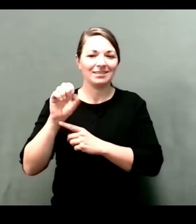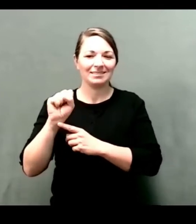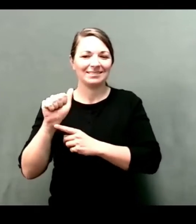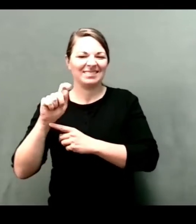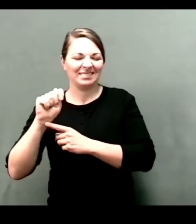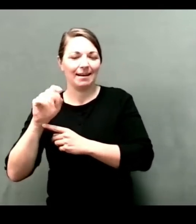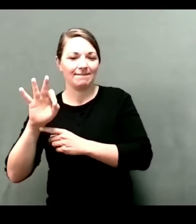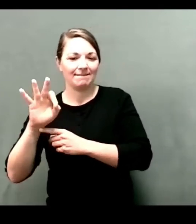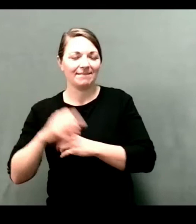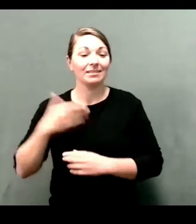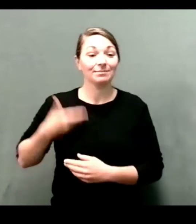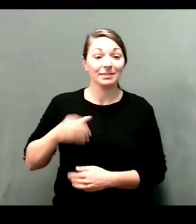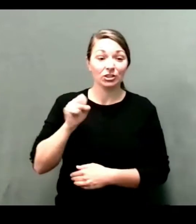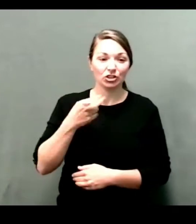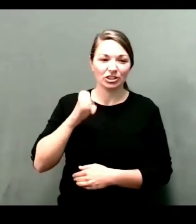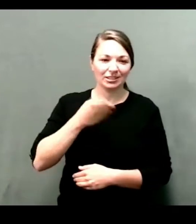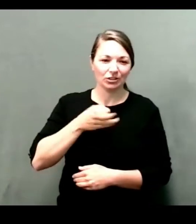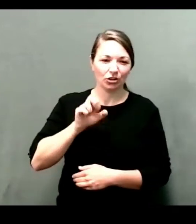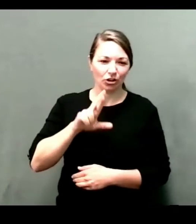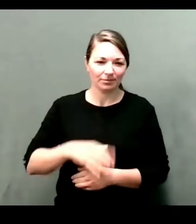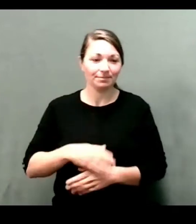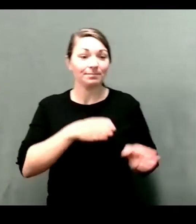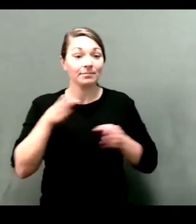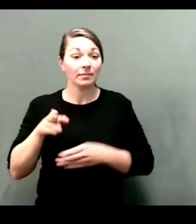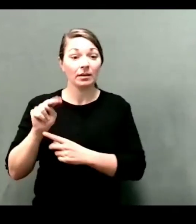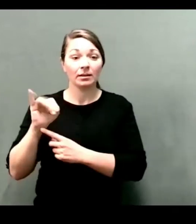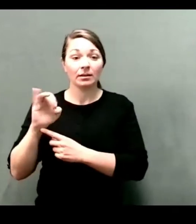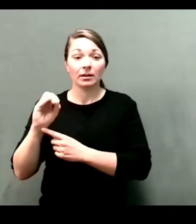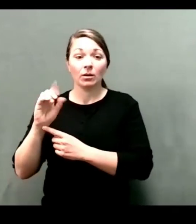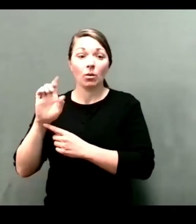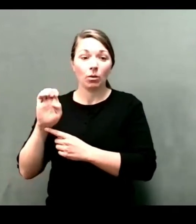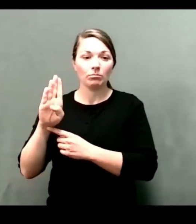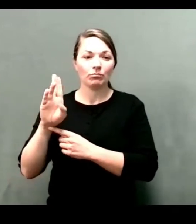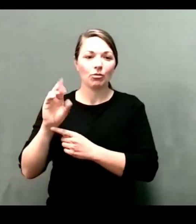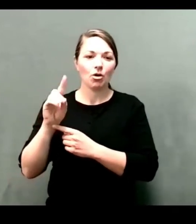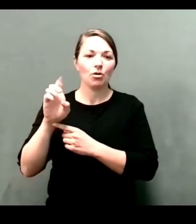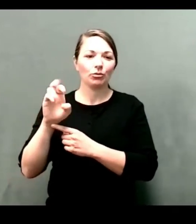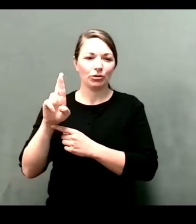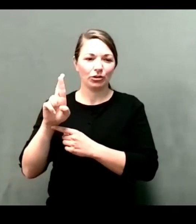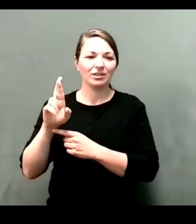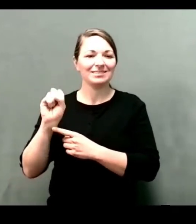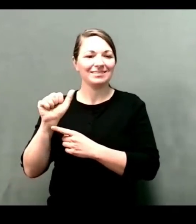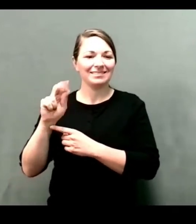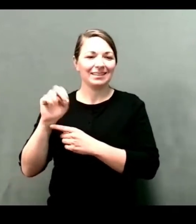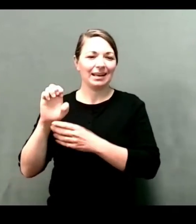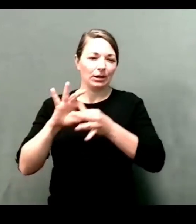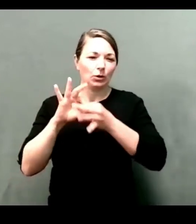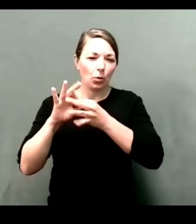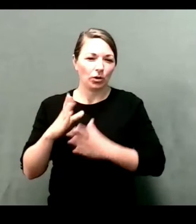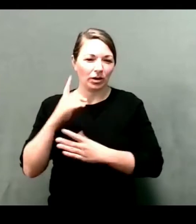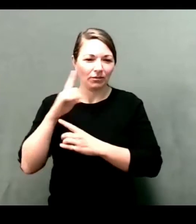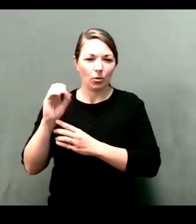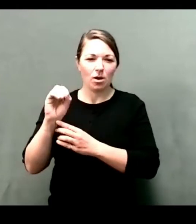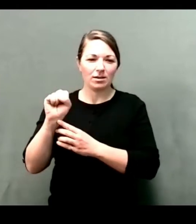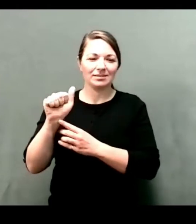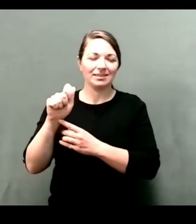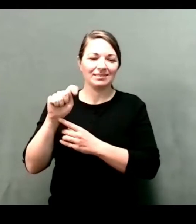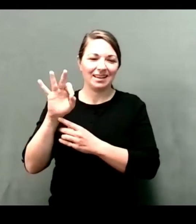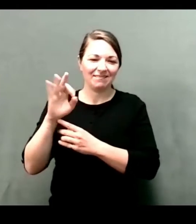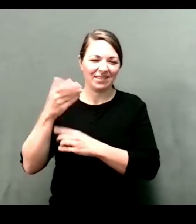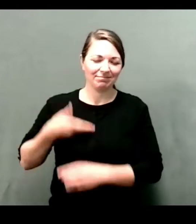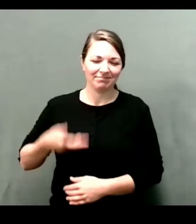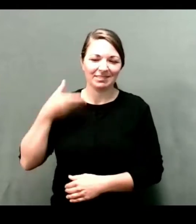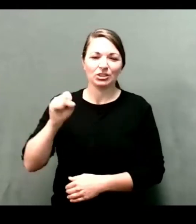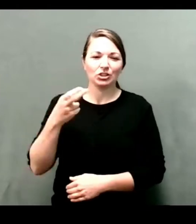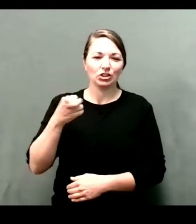are she and hers. And I'm Nicole Broder. I'm the same coordinator at the Oregon Sexual Assault Task Force, and my pronouns are she, her, or they, them. We are